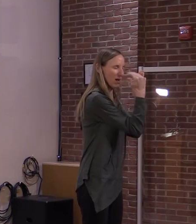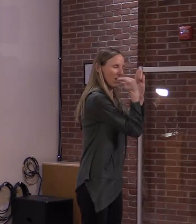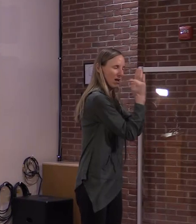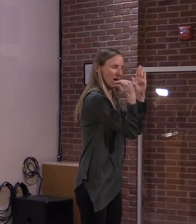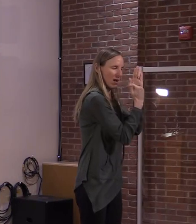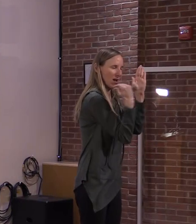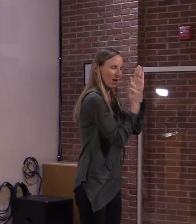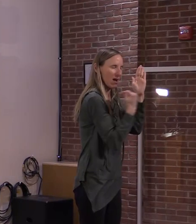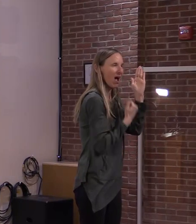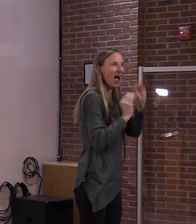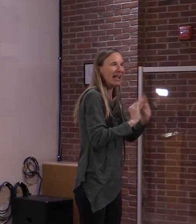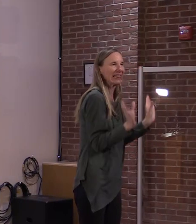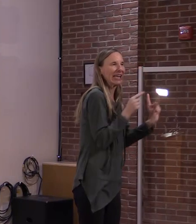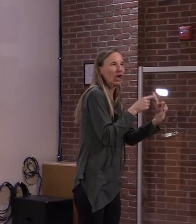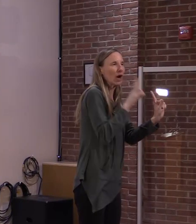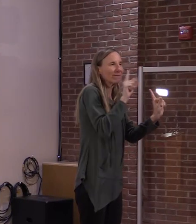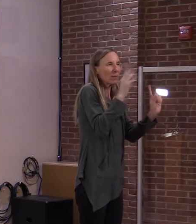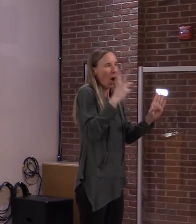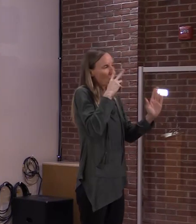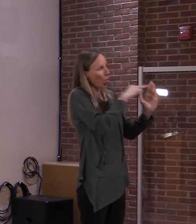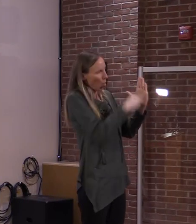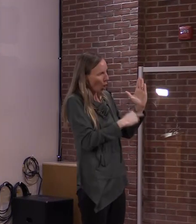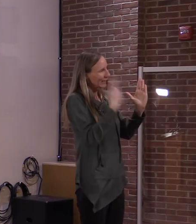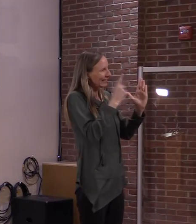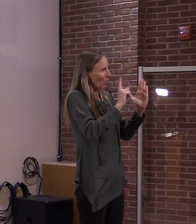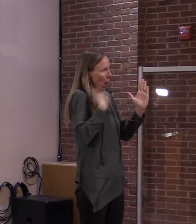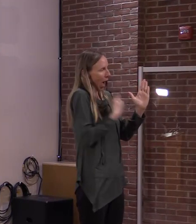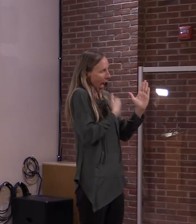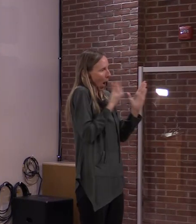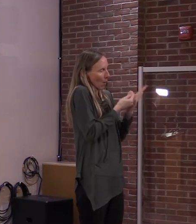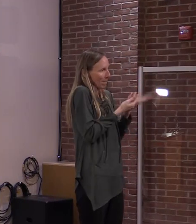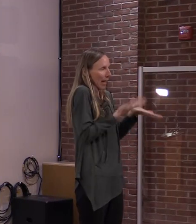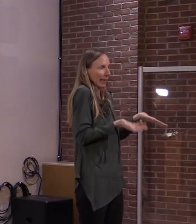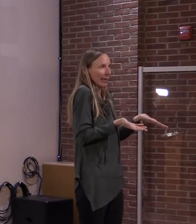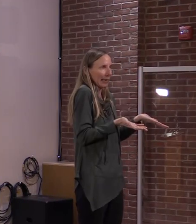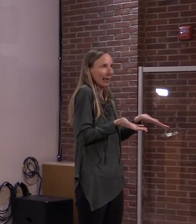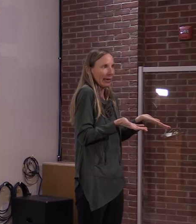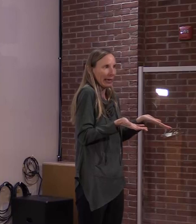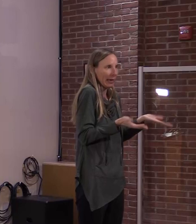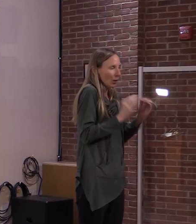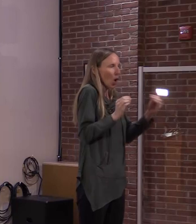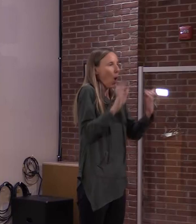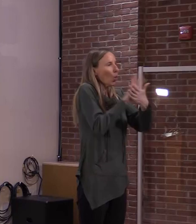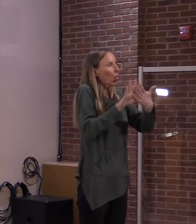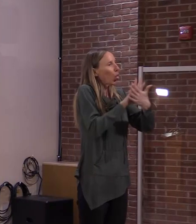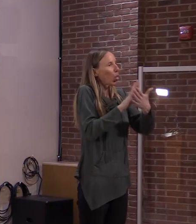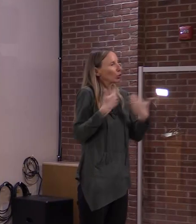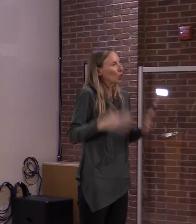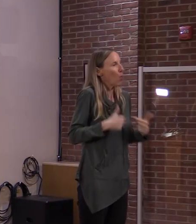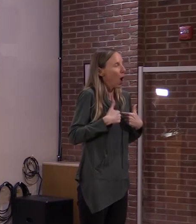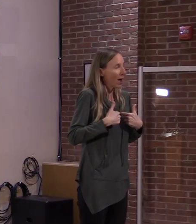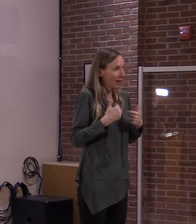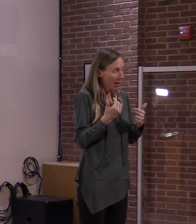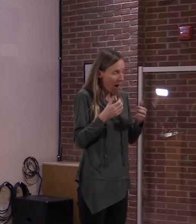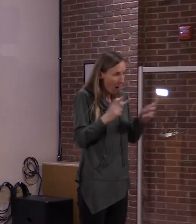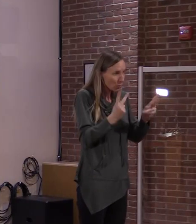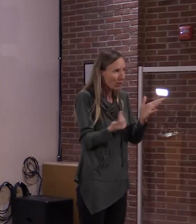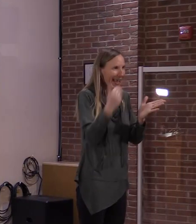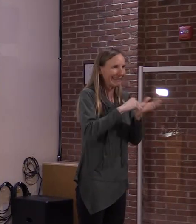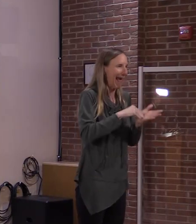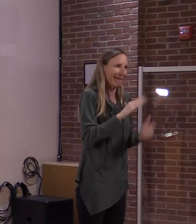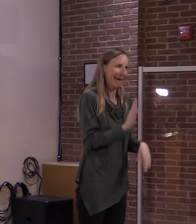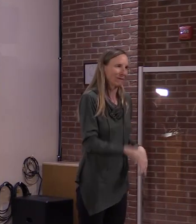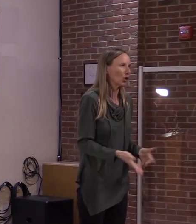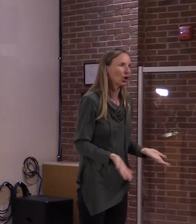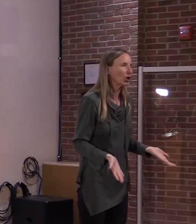so that Vermonters can follow it and see where we spent it, because we're not going to get this opportunity again. In